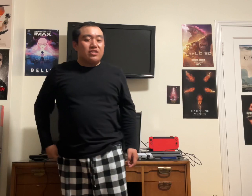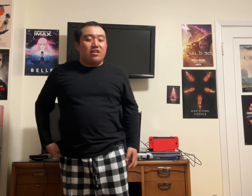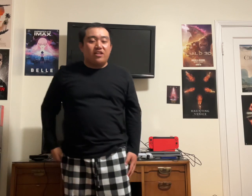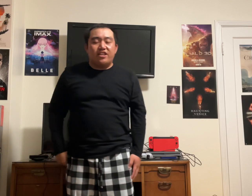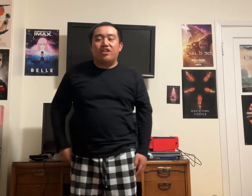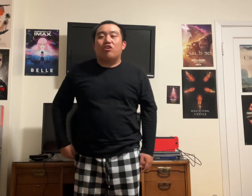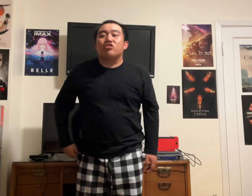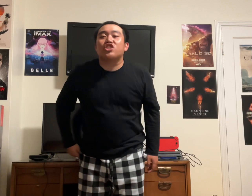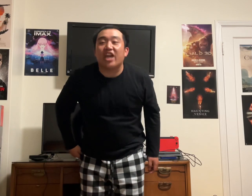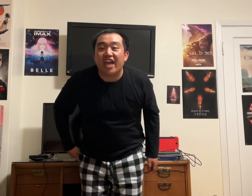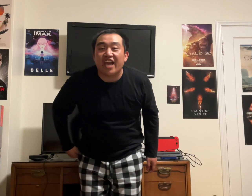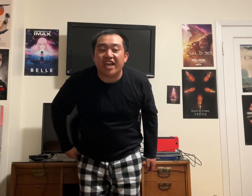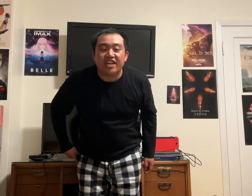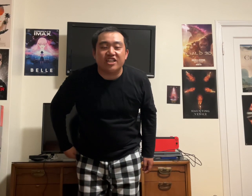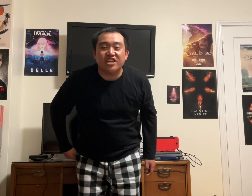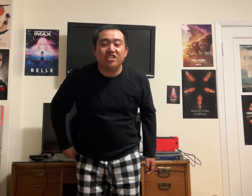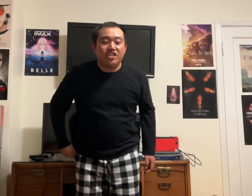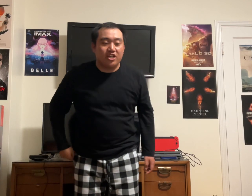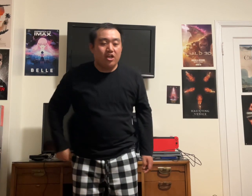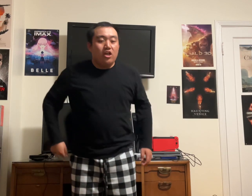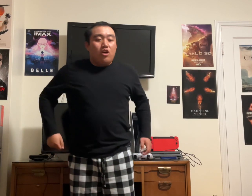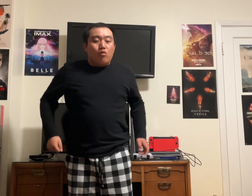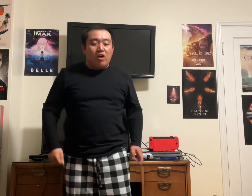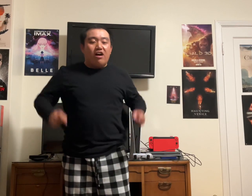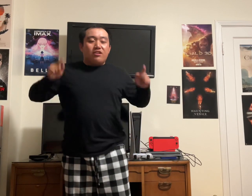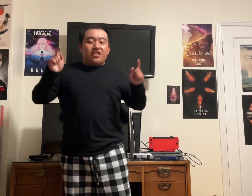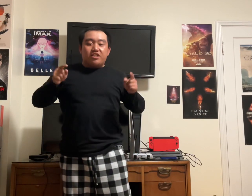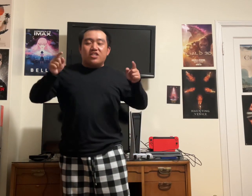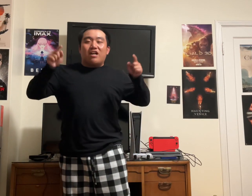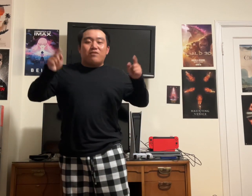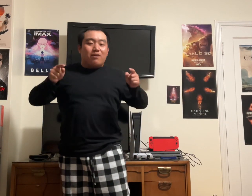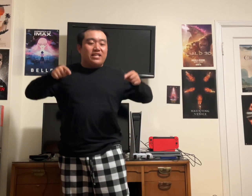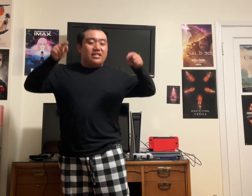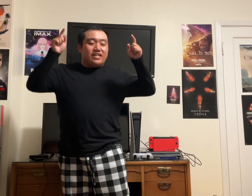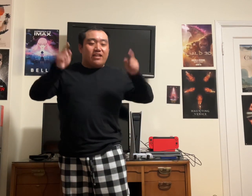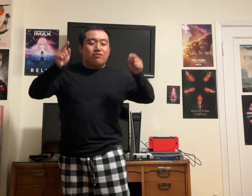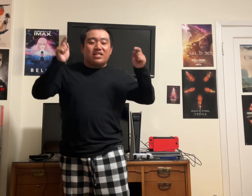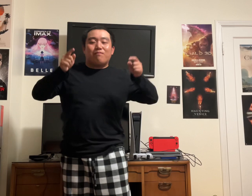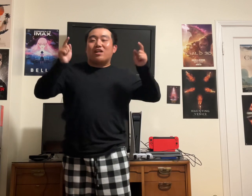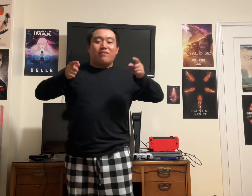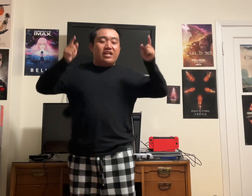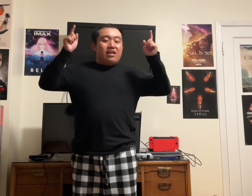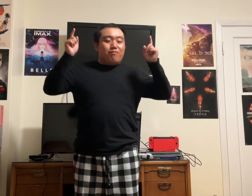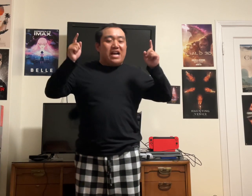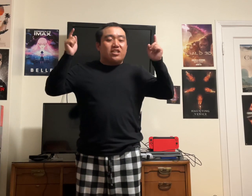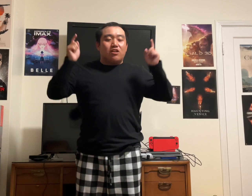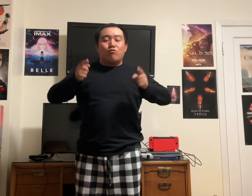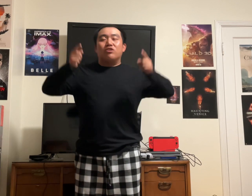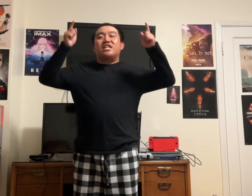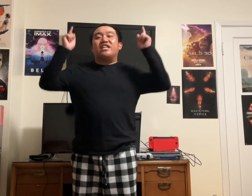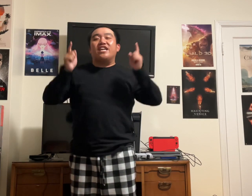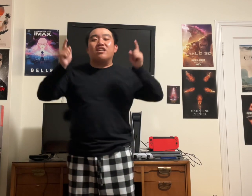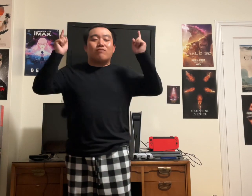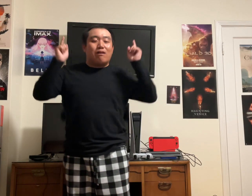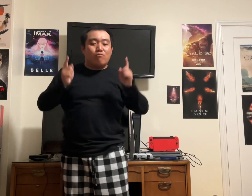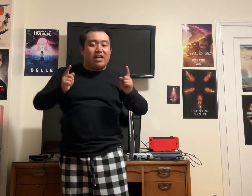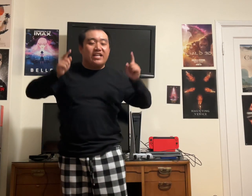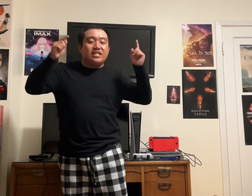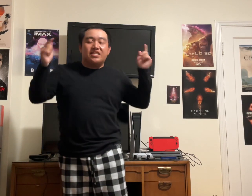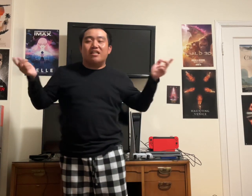a little change. Well, the years stop coming and the day don't stop coming. Back to the rules and the hidden ground running. Did it